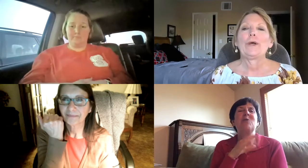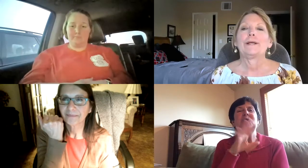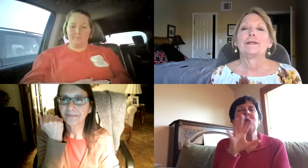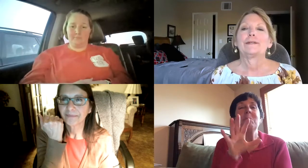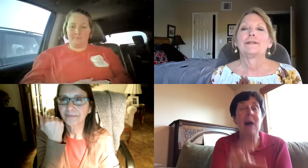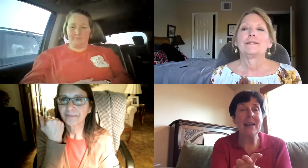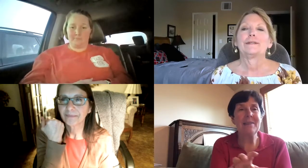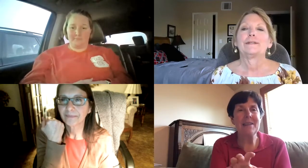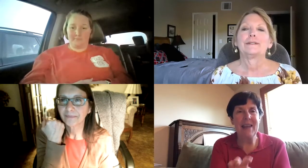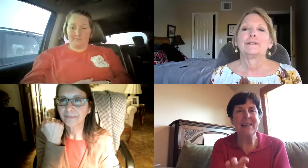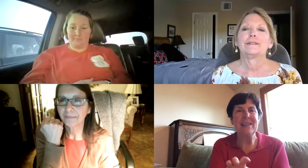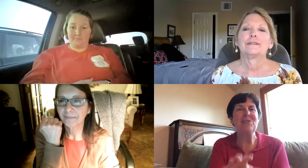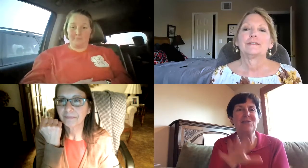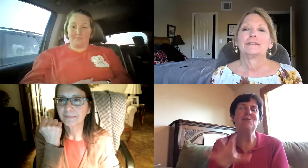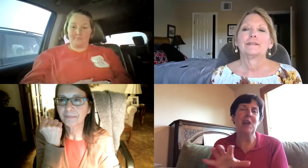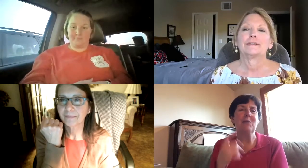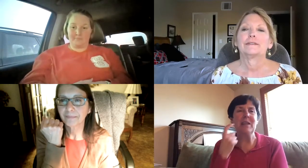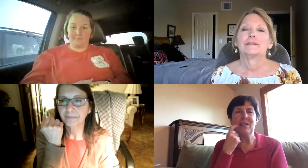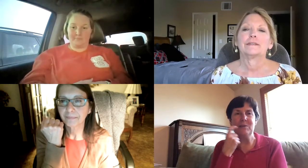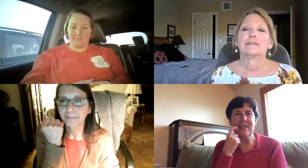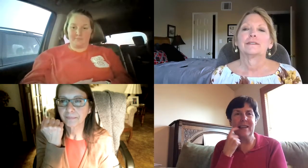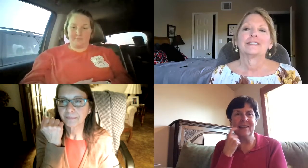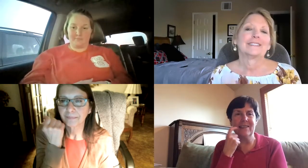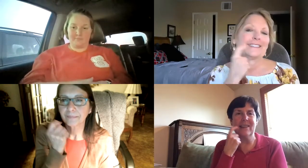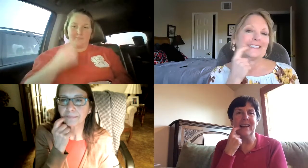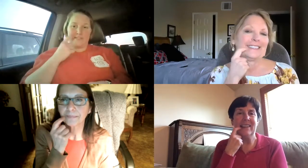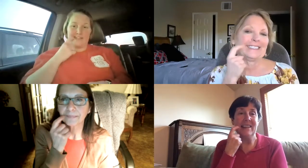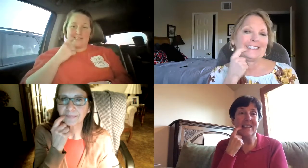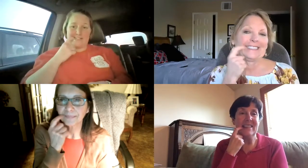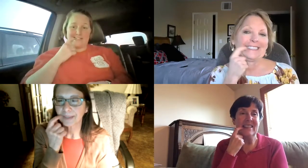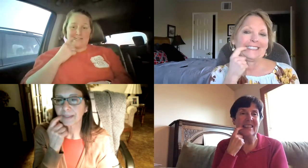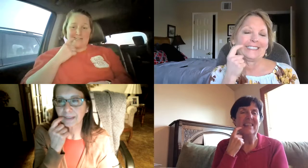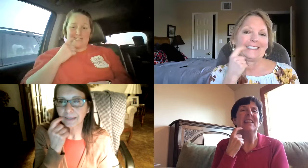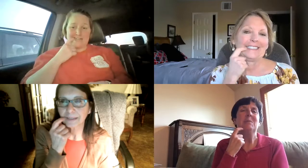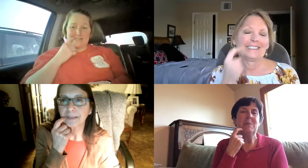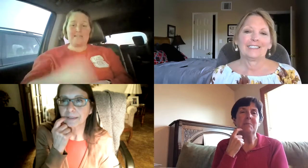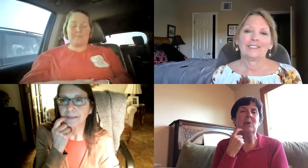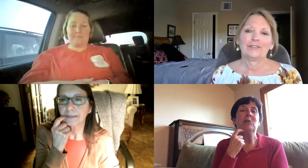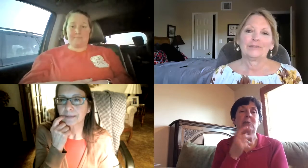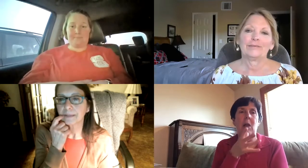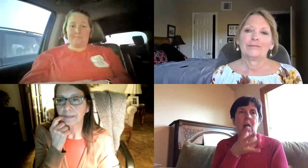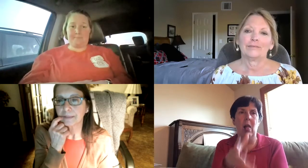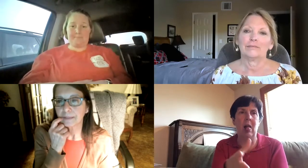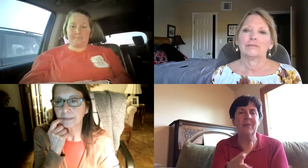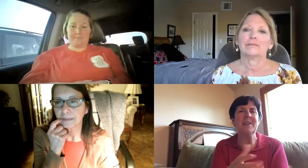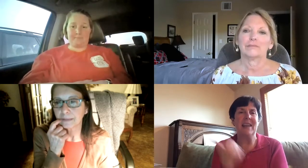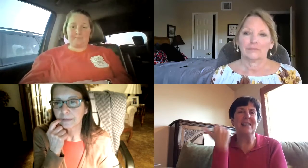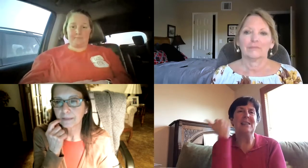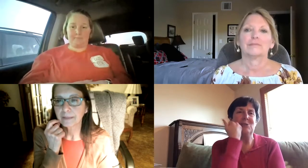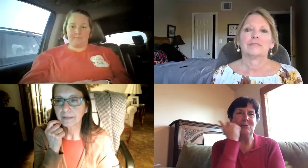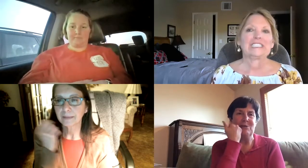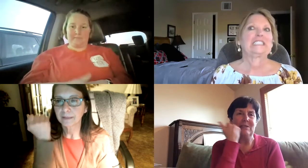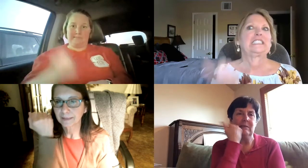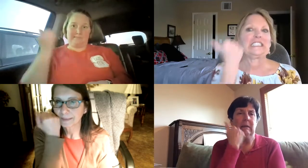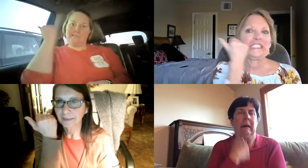People who don't mind the dentist generally use dentist like this. People who the